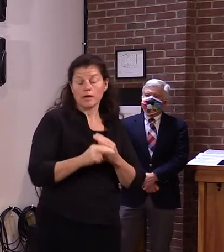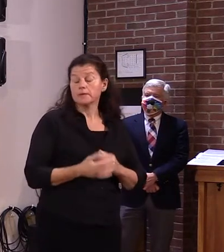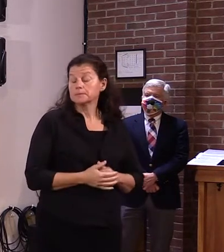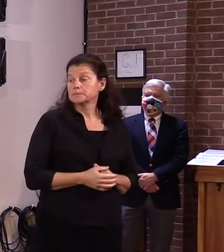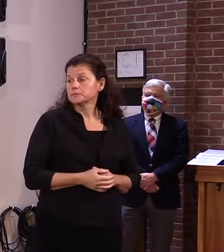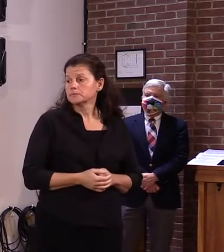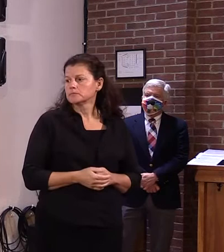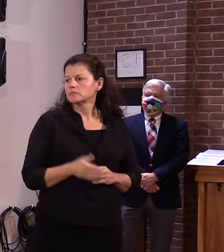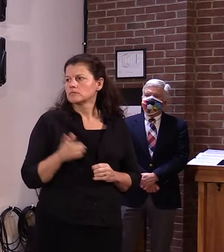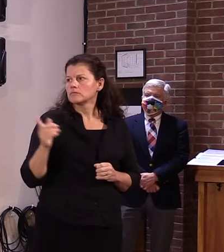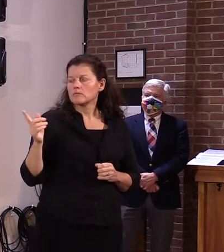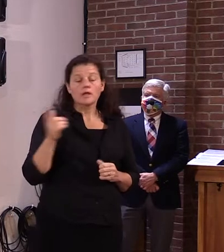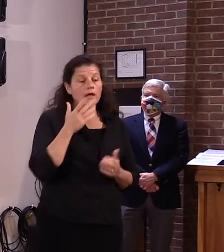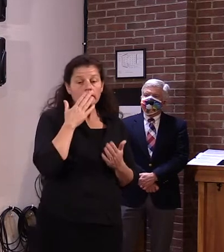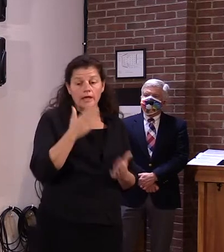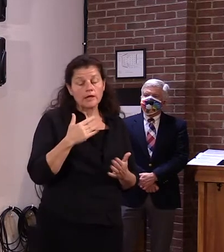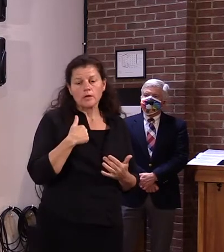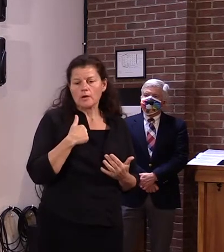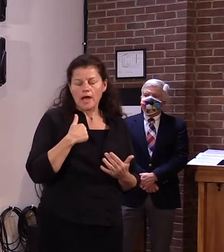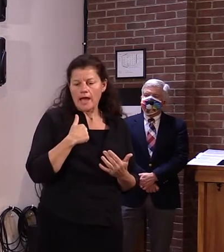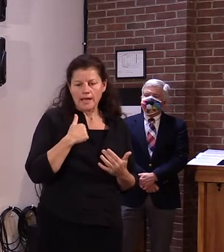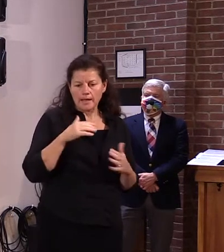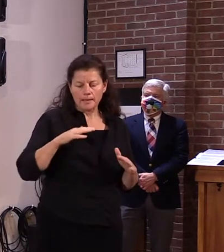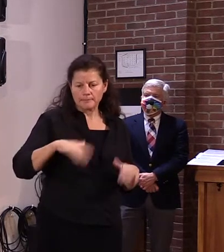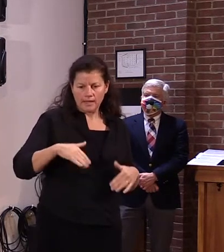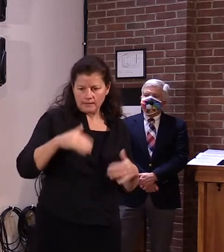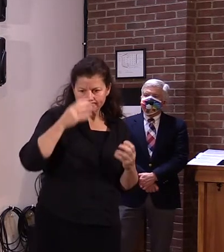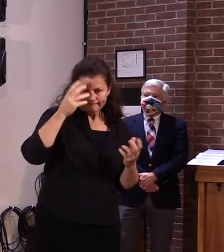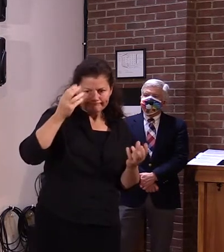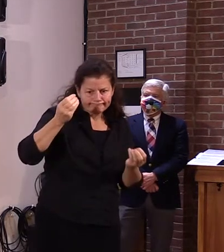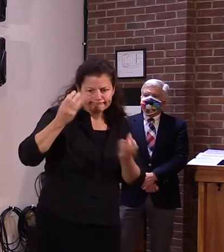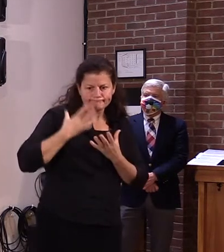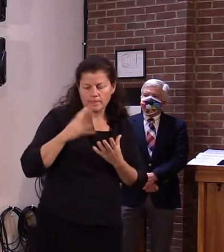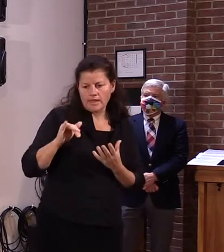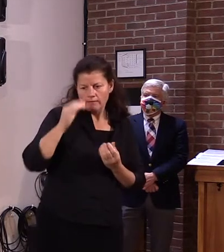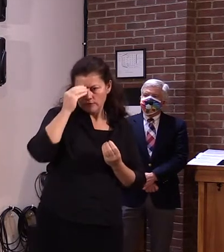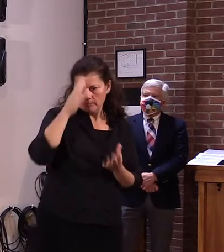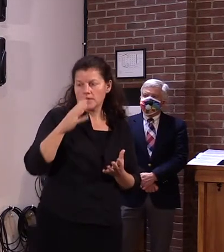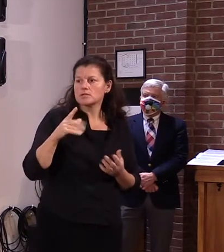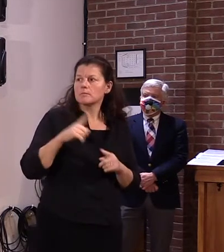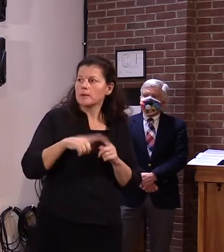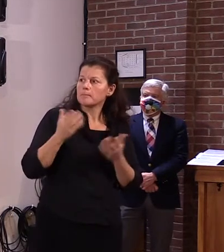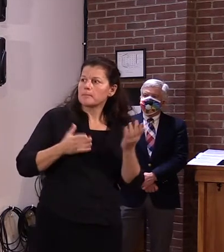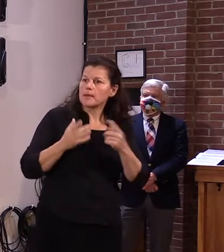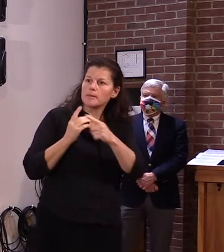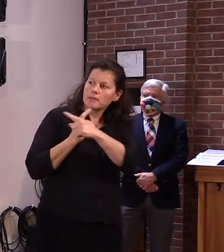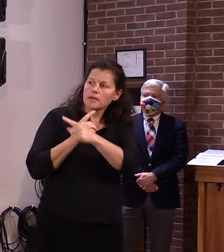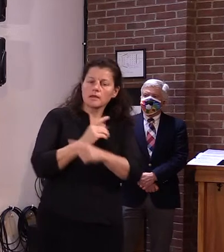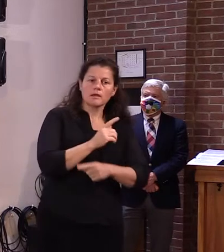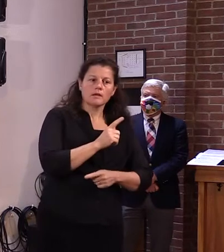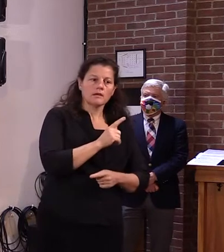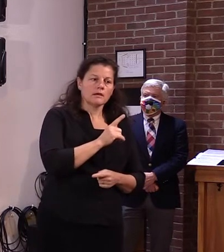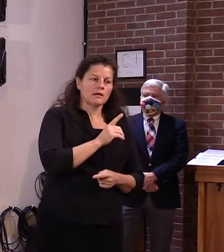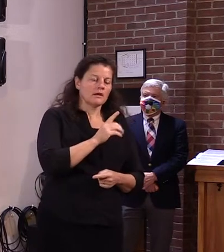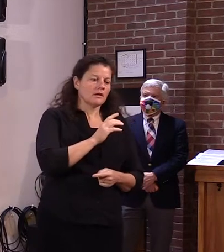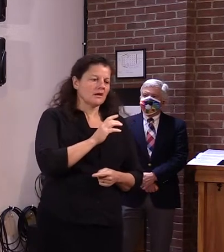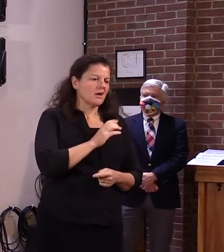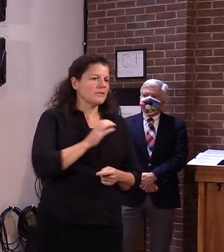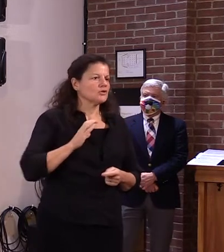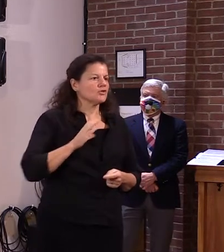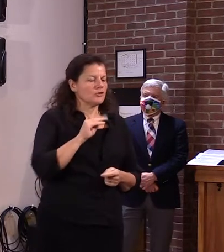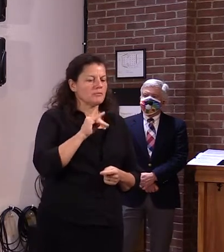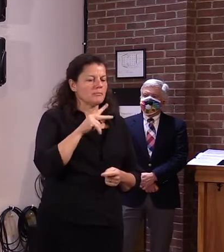on, obviously, over the last month or so, but possibly Commissioner Sherling could bring us up to